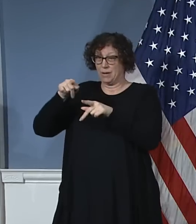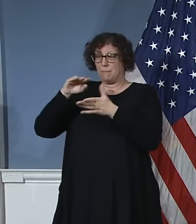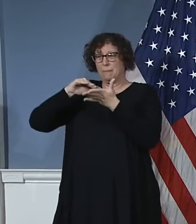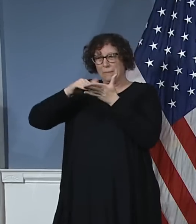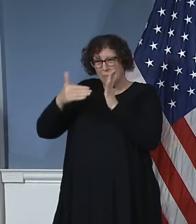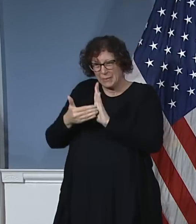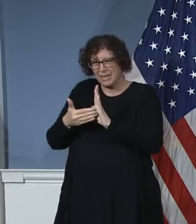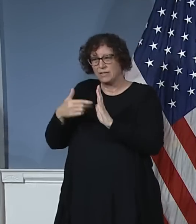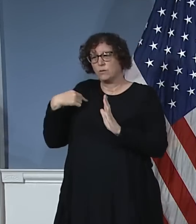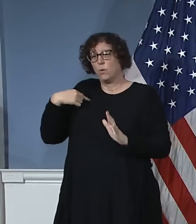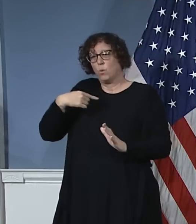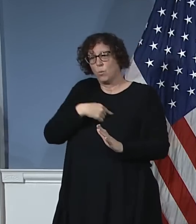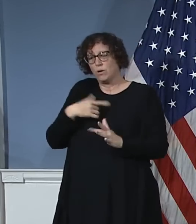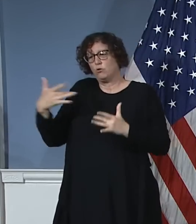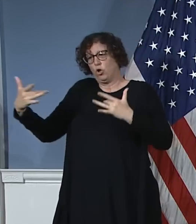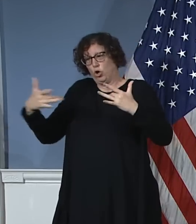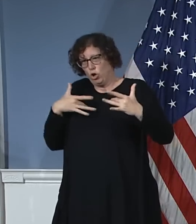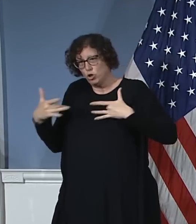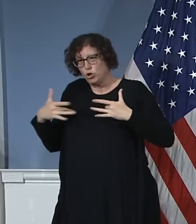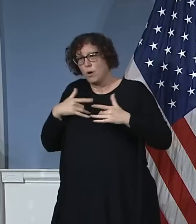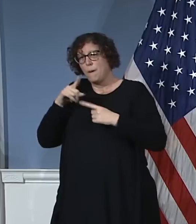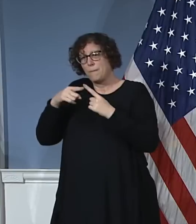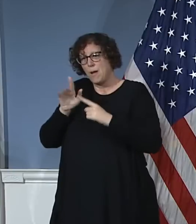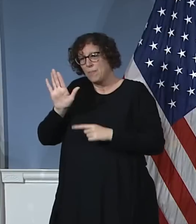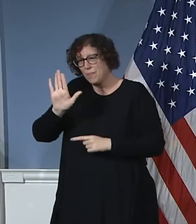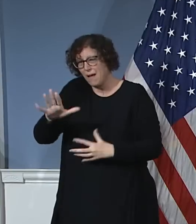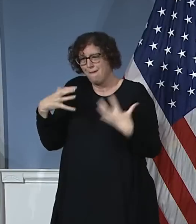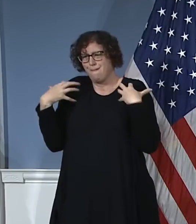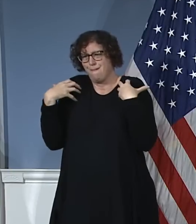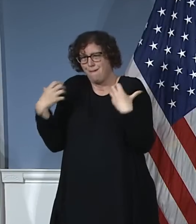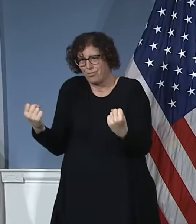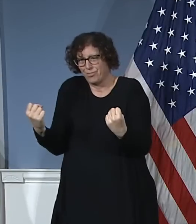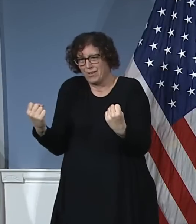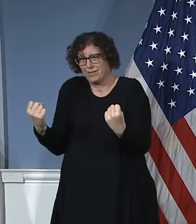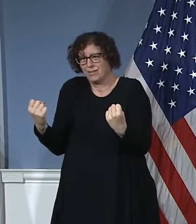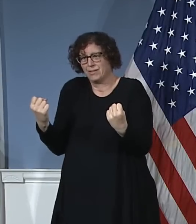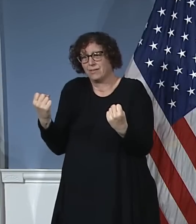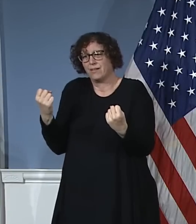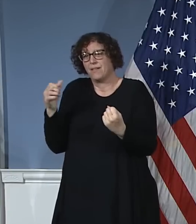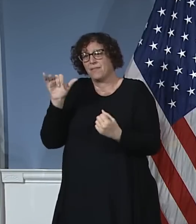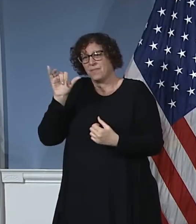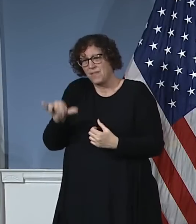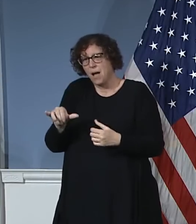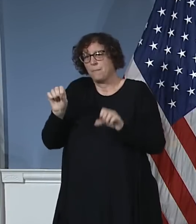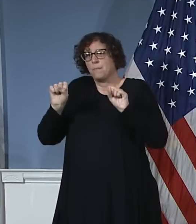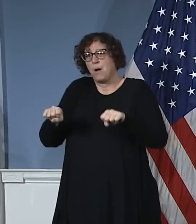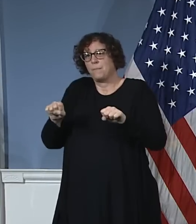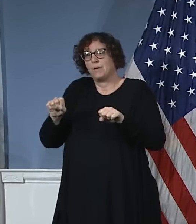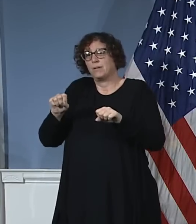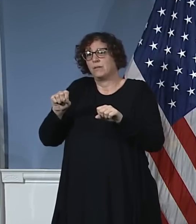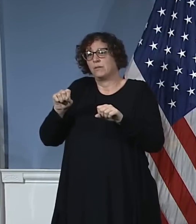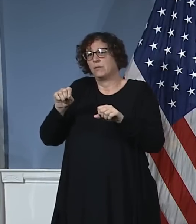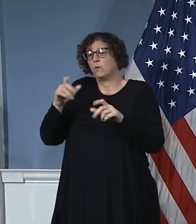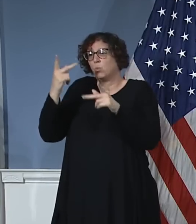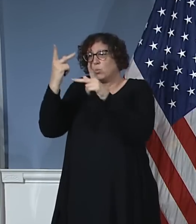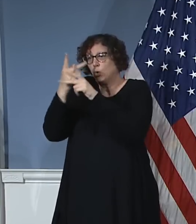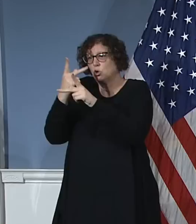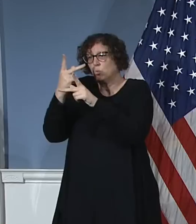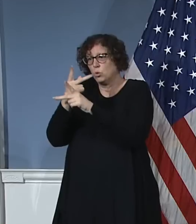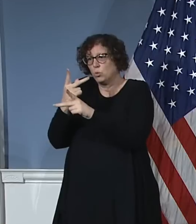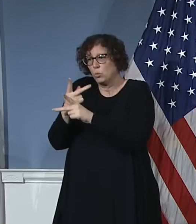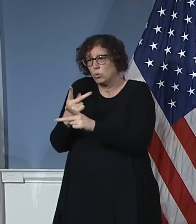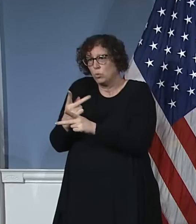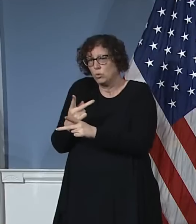and their potential, obviously, of severe ramifications. That's not, generally speaking, folks who are younger and